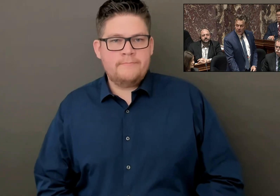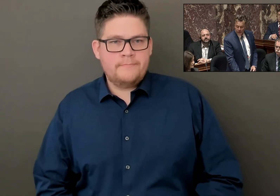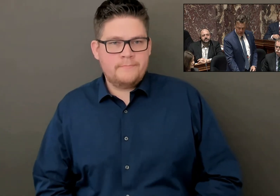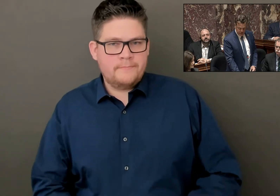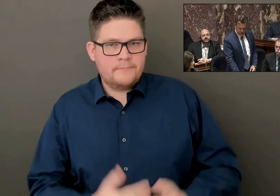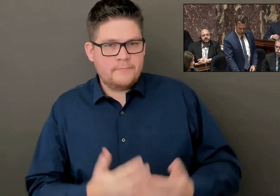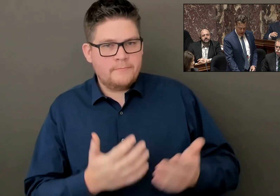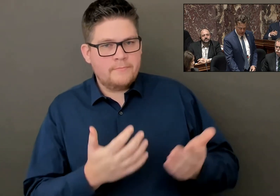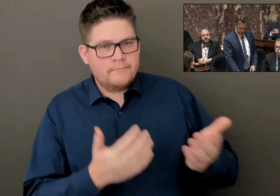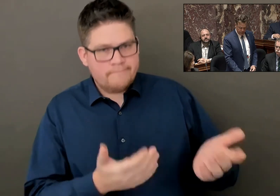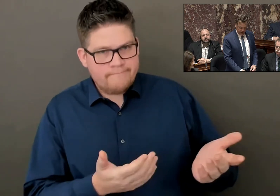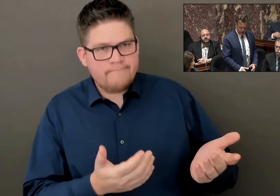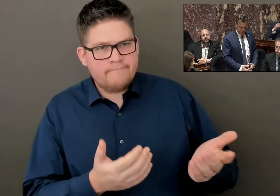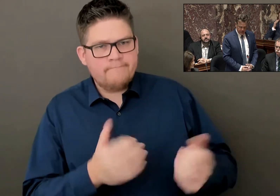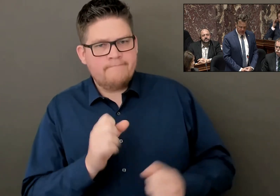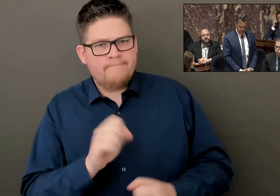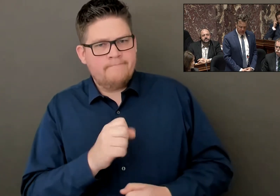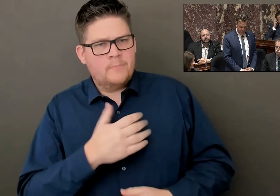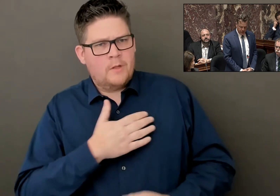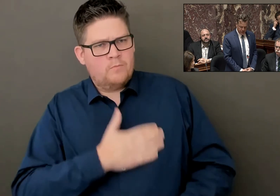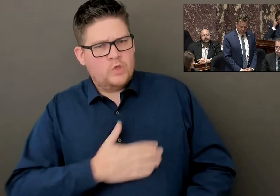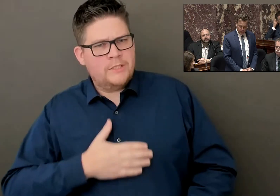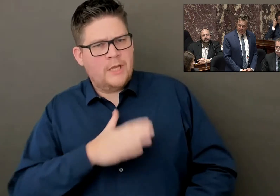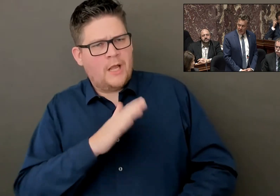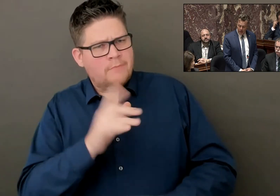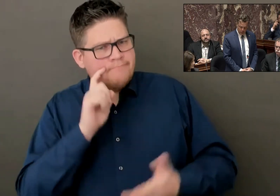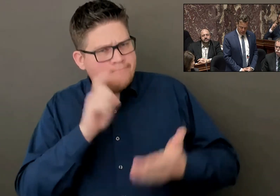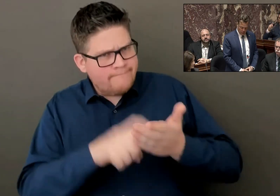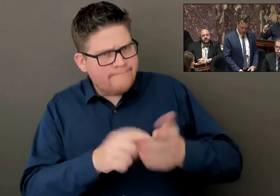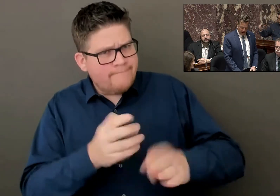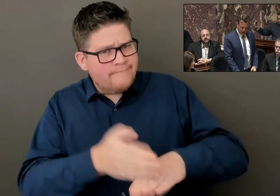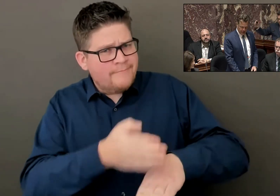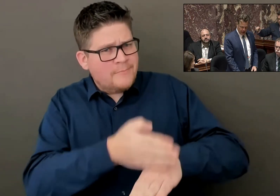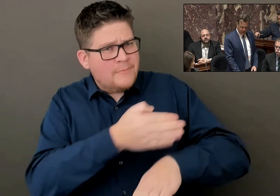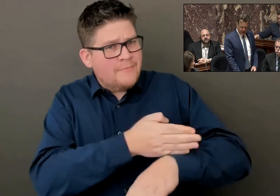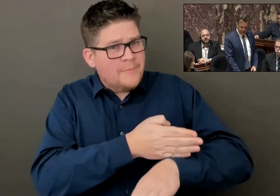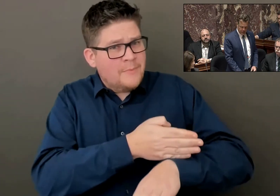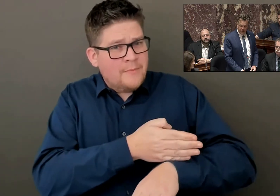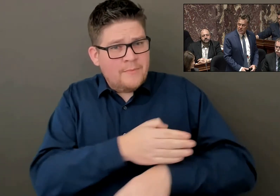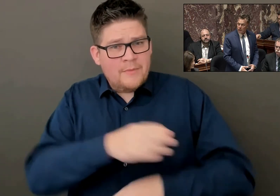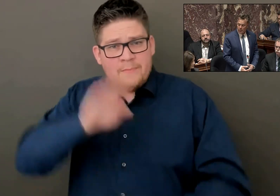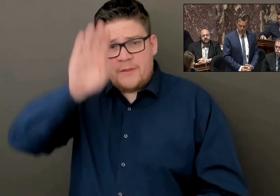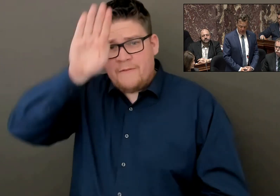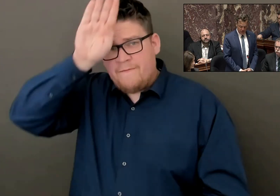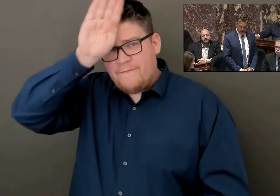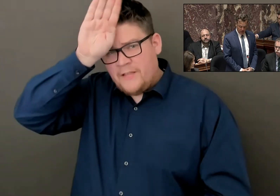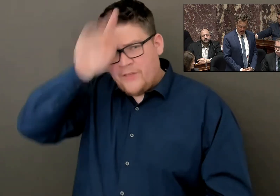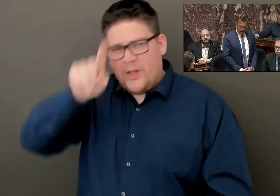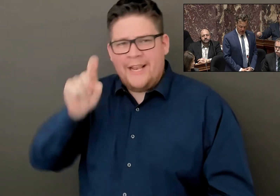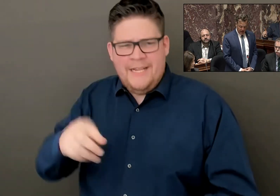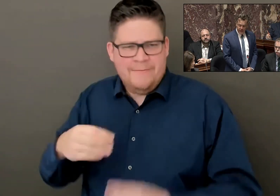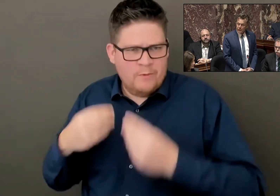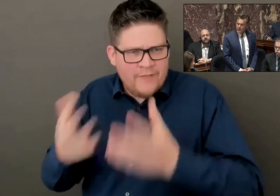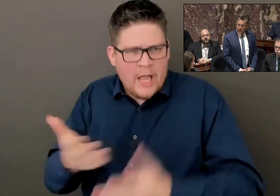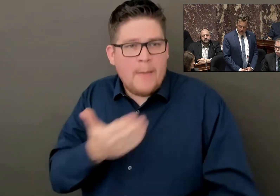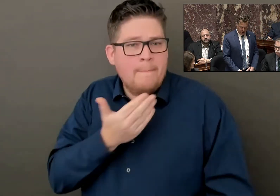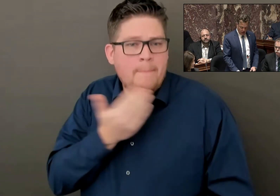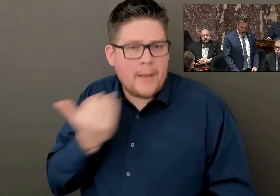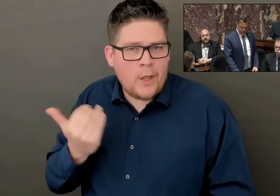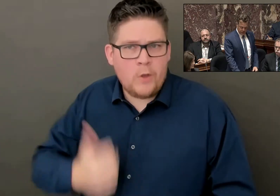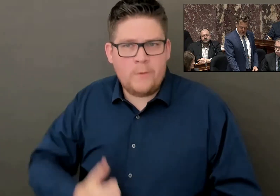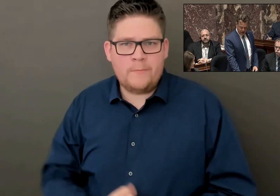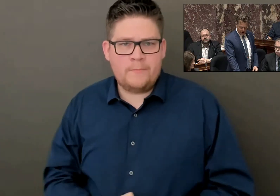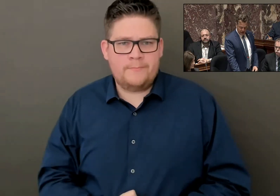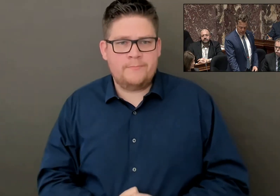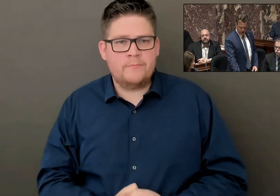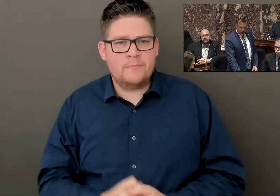our firefighters deserve better. Studies suggest that firefighters are 3 times more likely to die of cancer than the general population. Cancer is still the leading